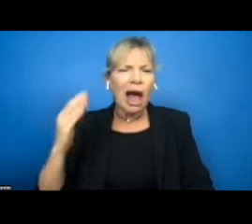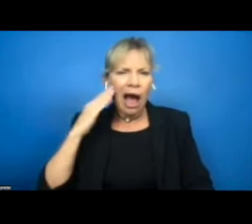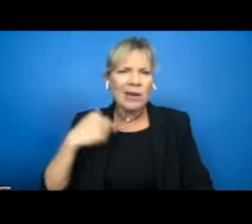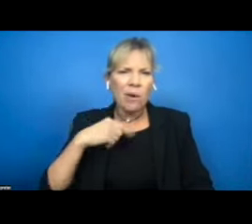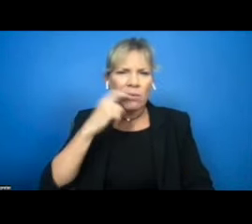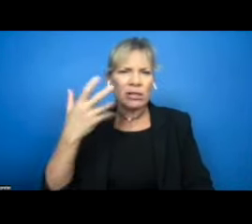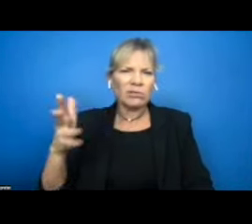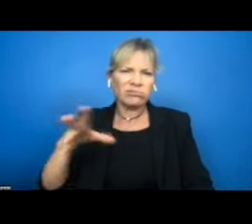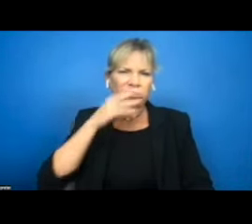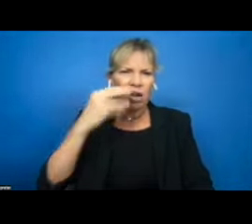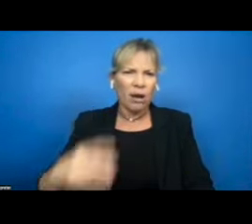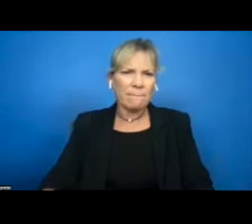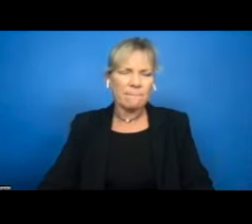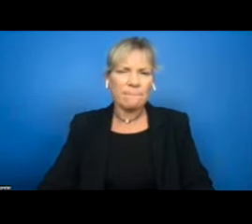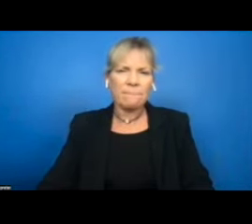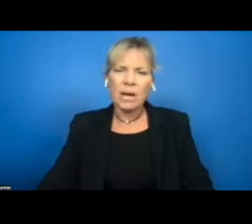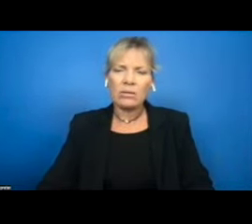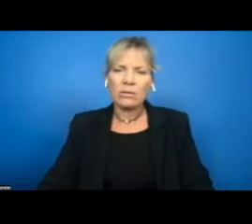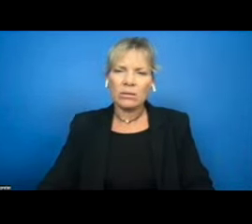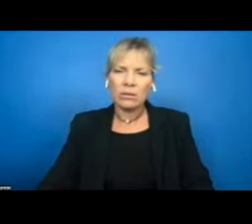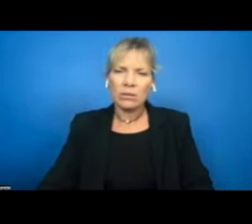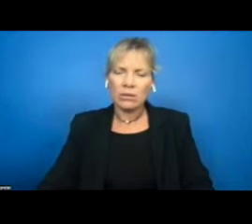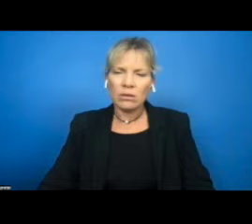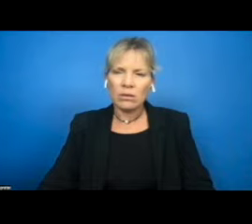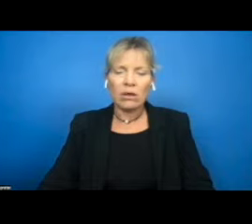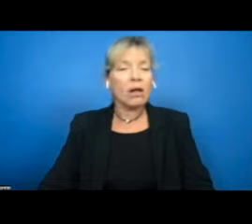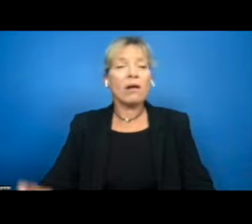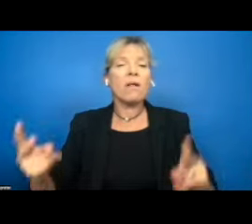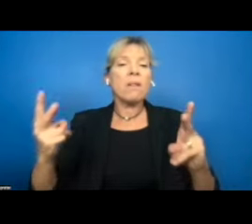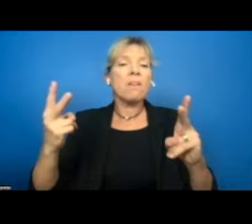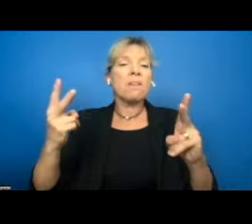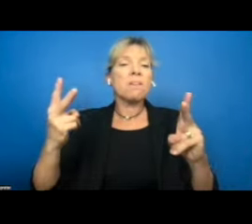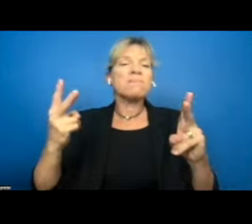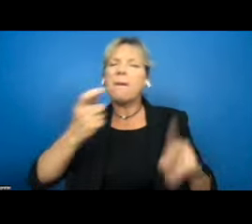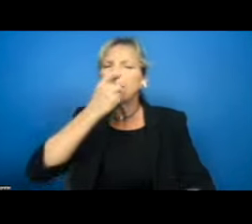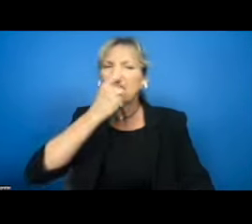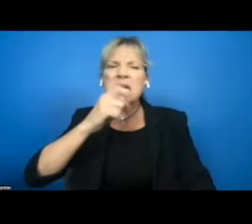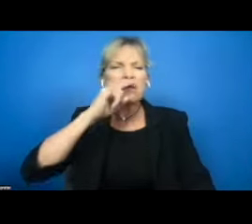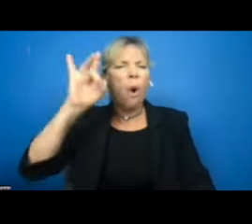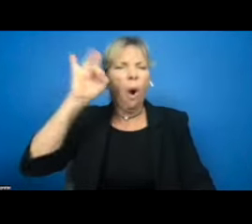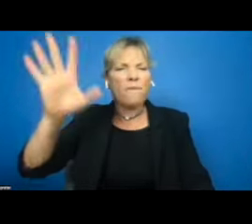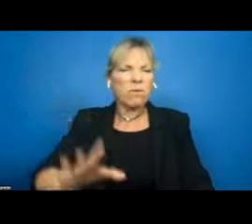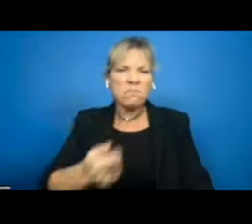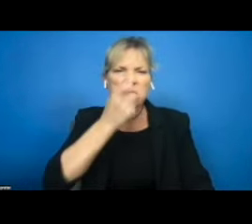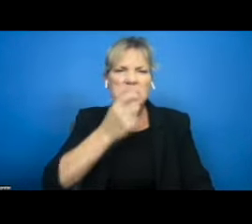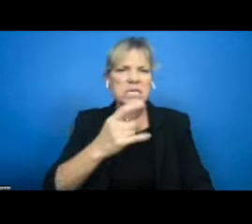already. The absolute meanest kids attended this school.